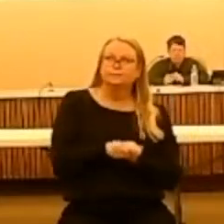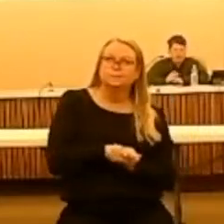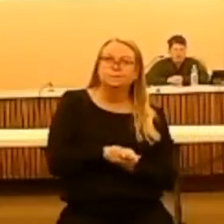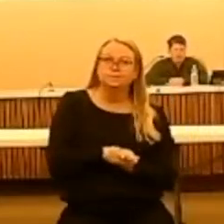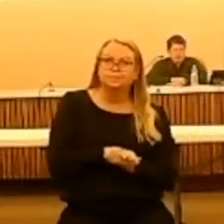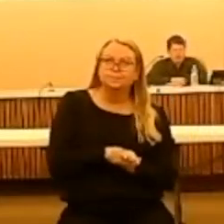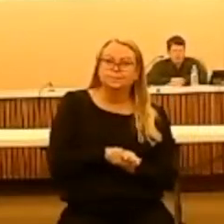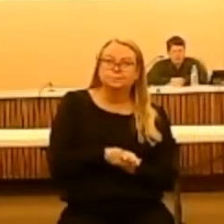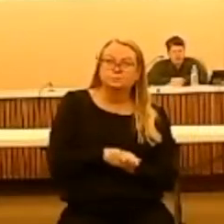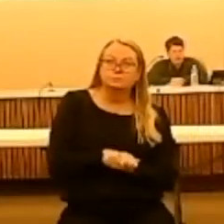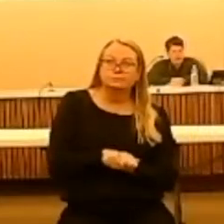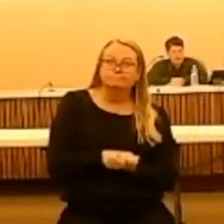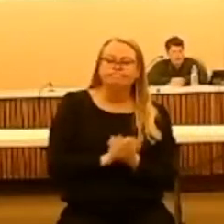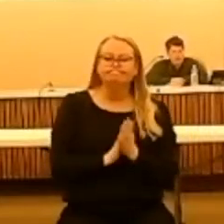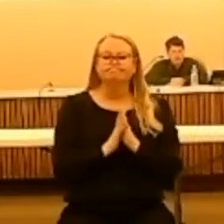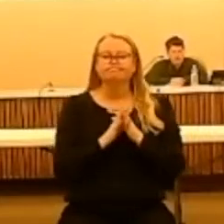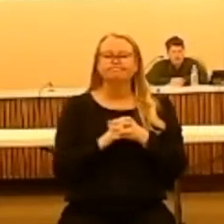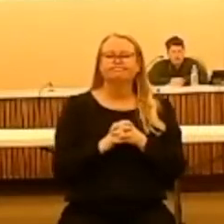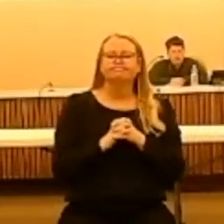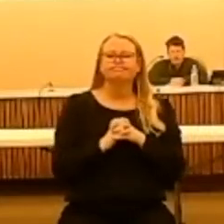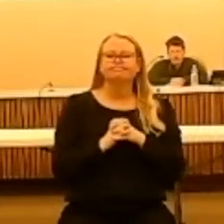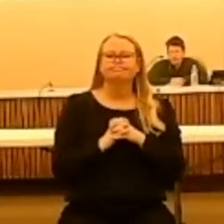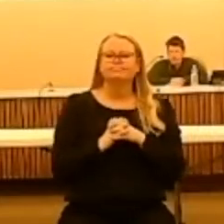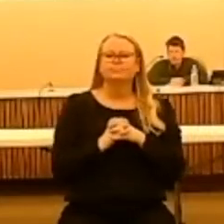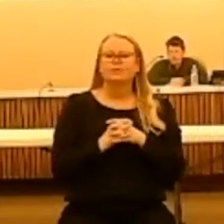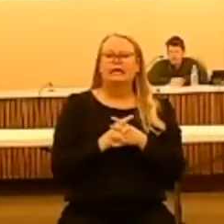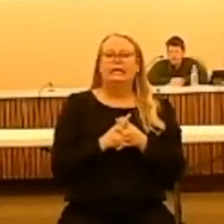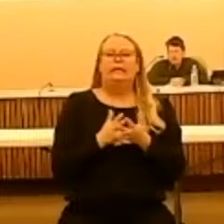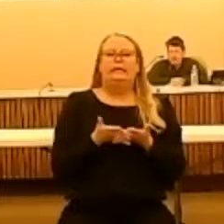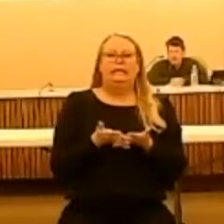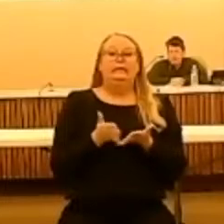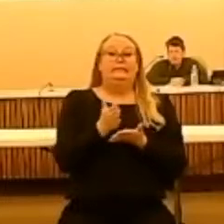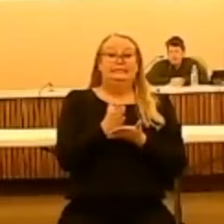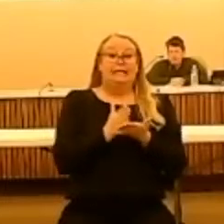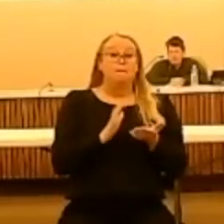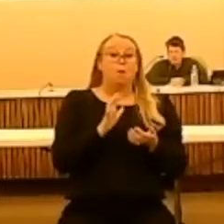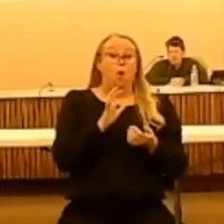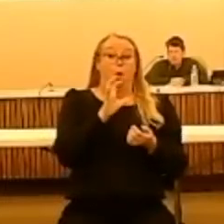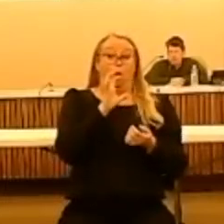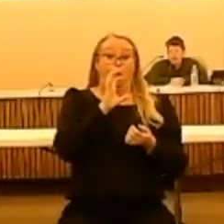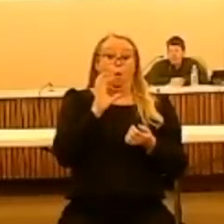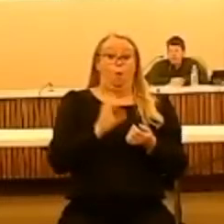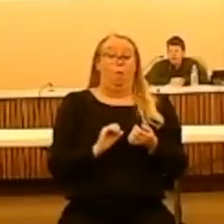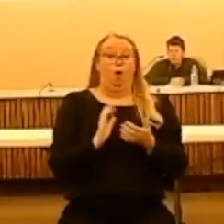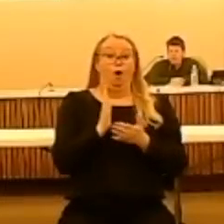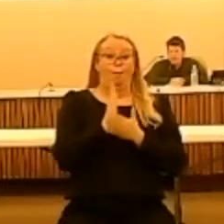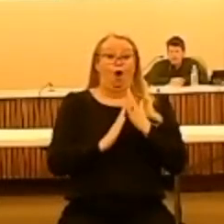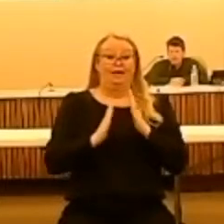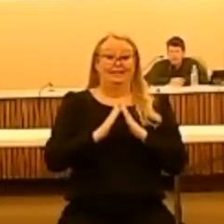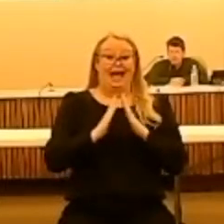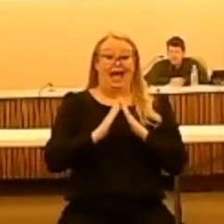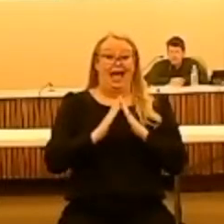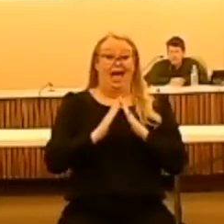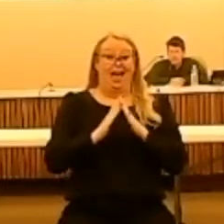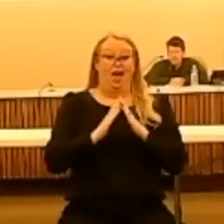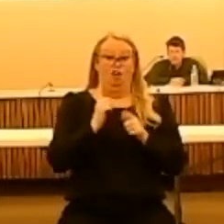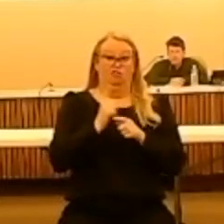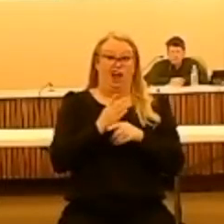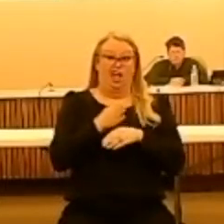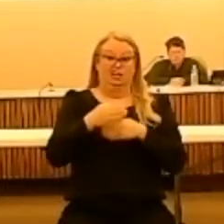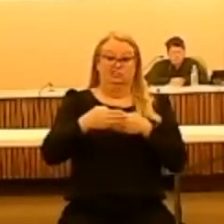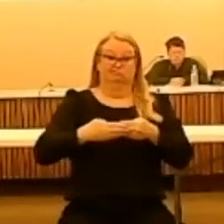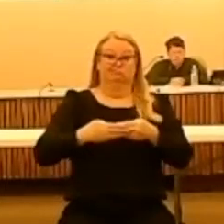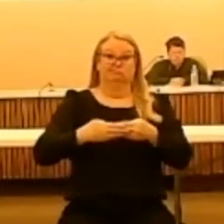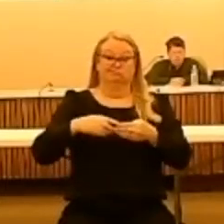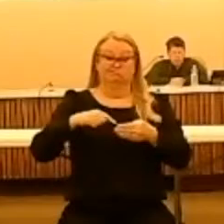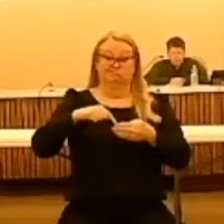houses, especially in some of the older districts in town, are right up against the property lines and right up against the